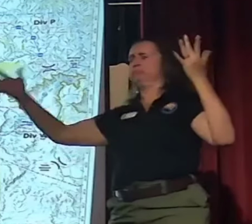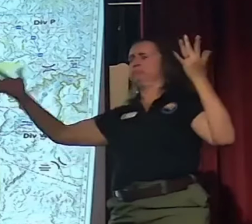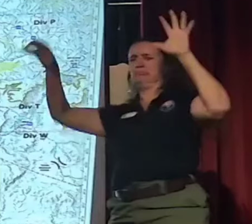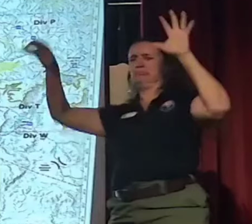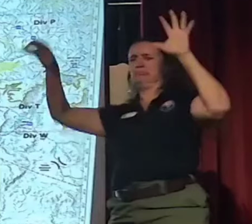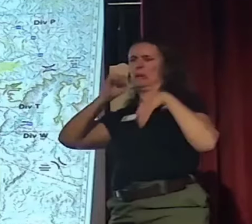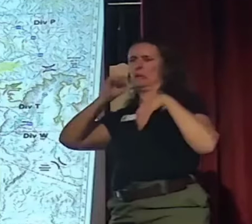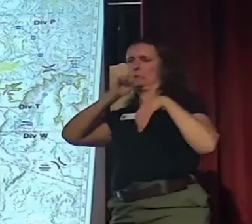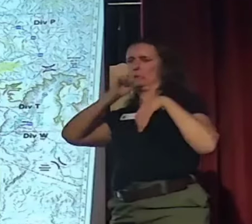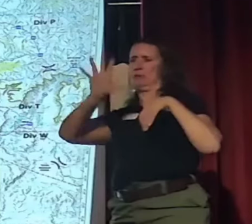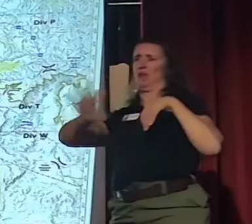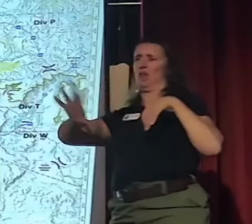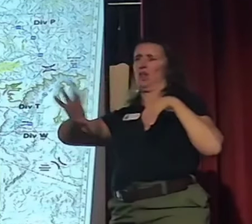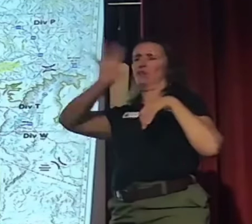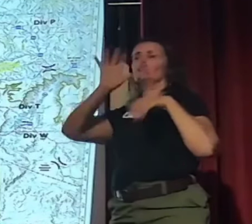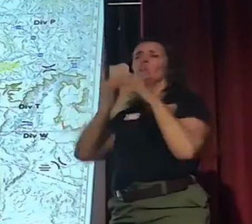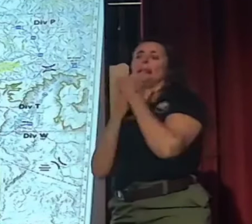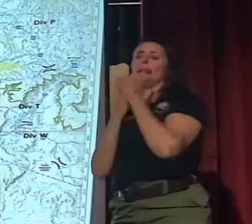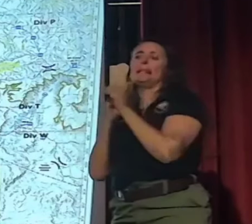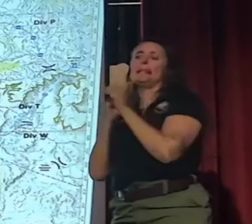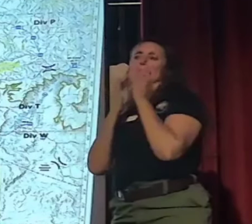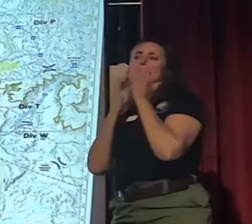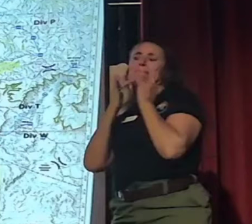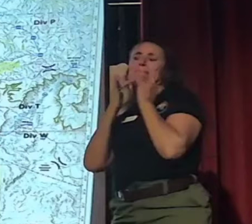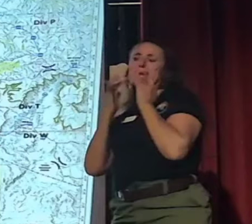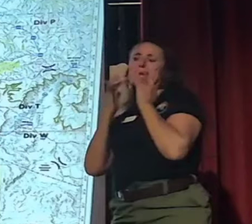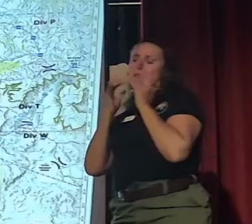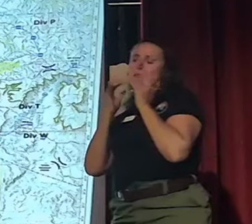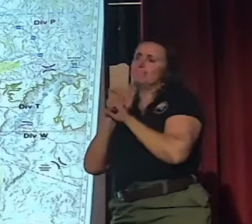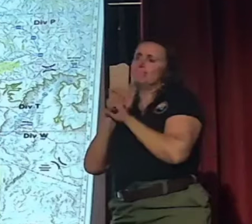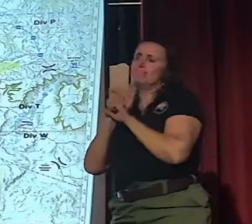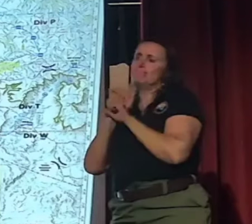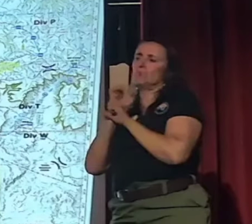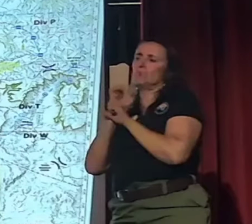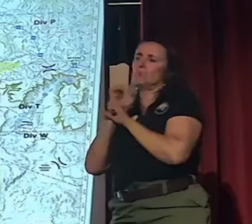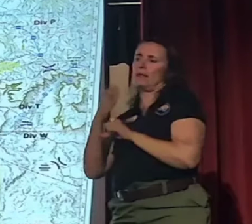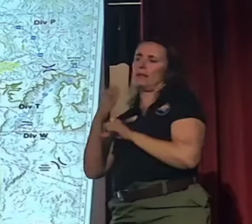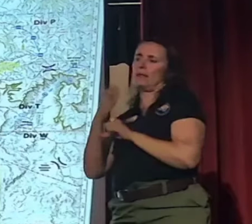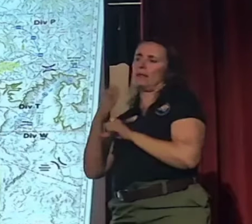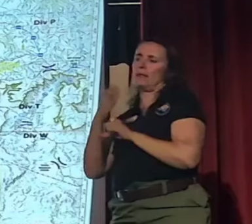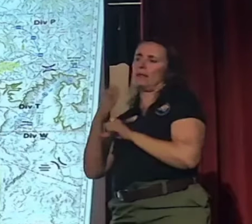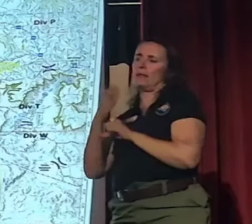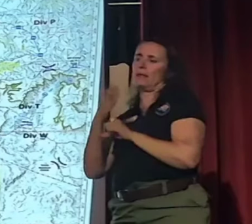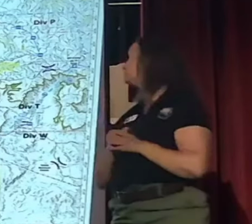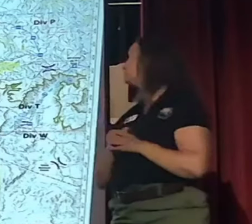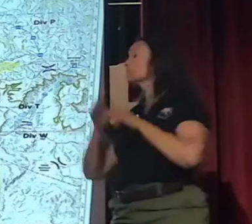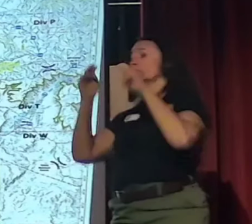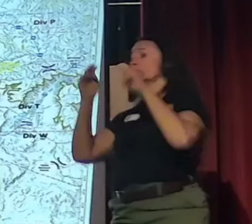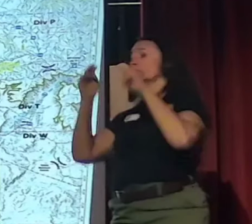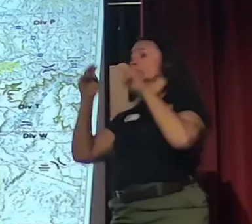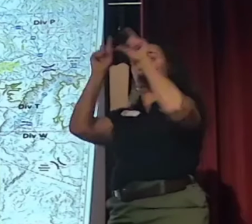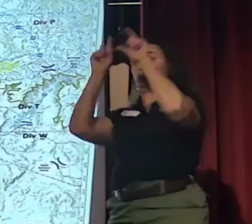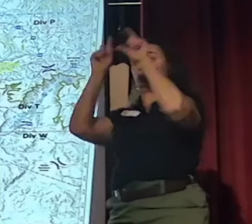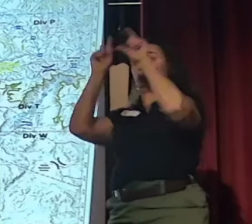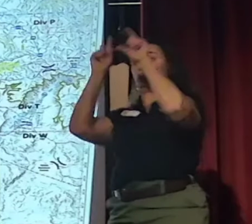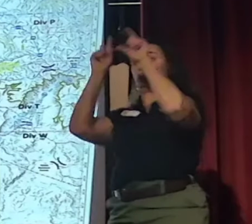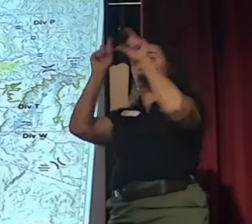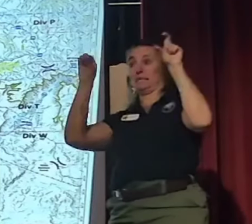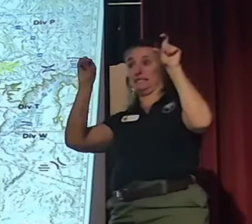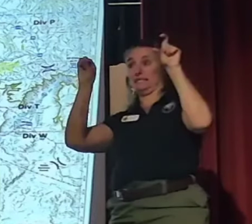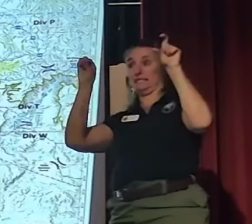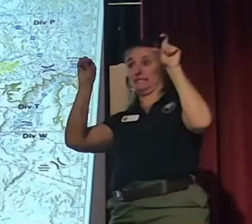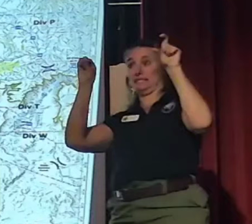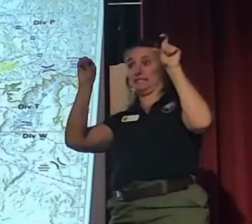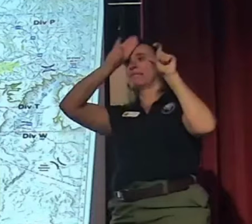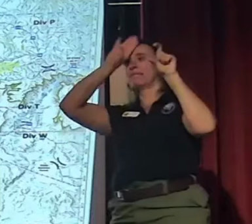being said, we have limited resources, but we're making great work out there. So along that highway corridor, resources are prepping the road.